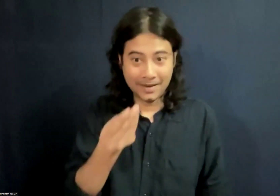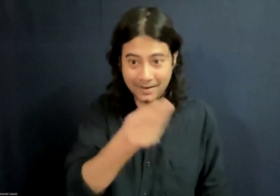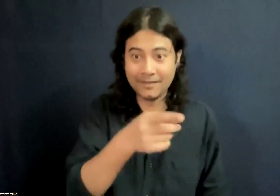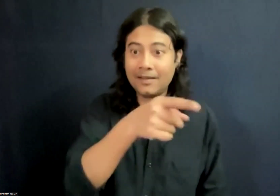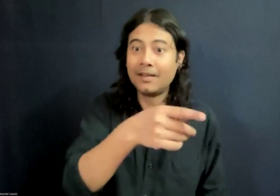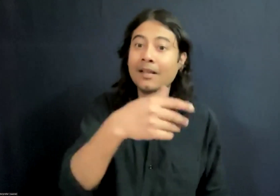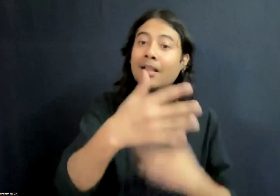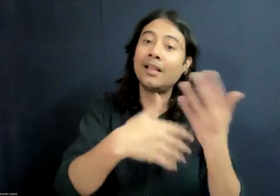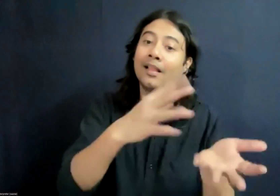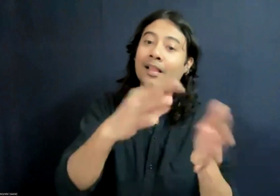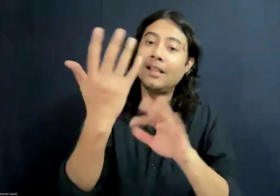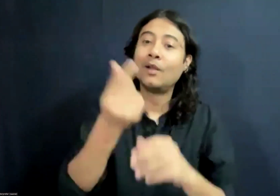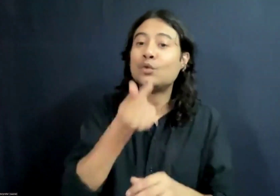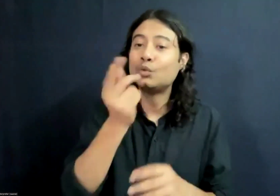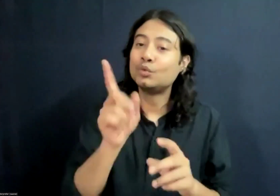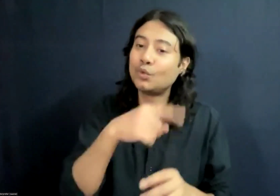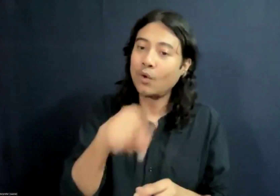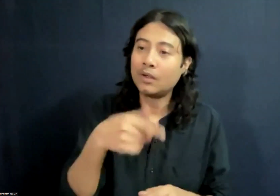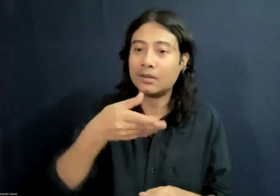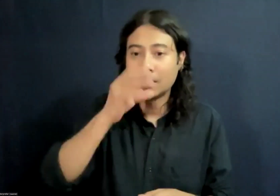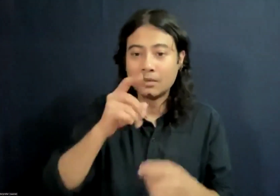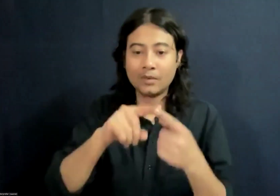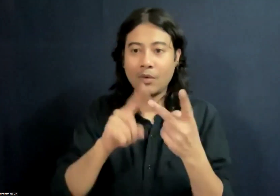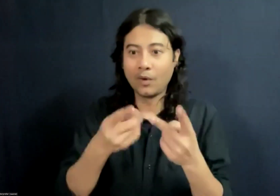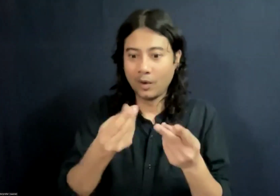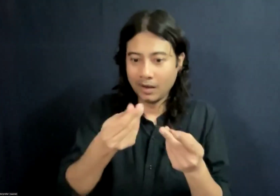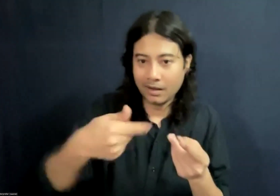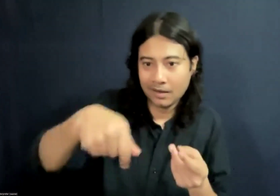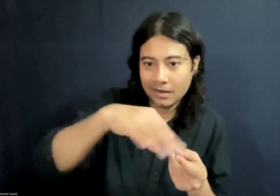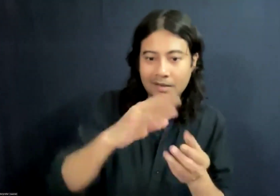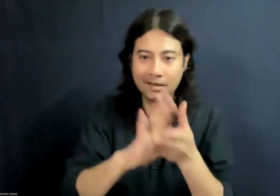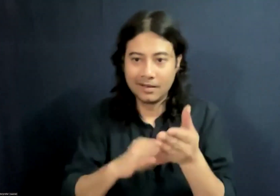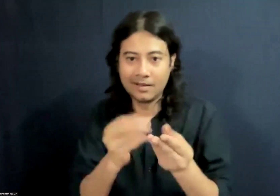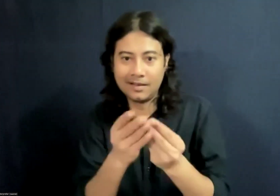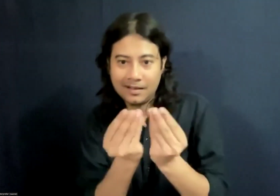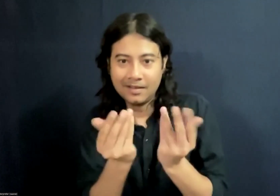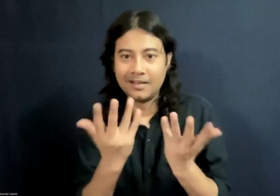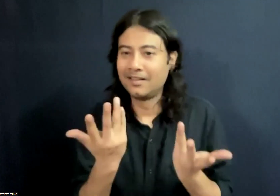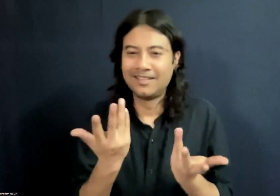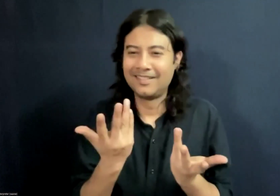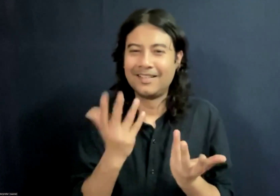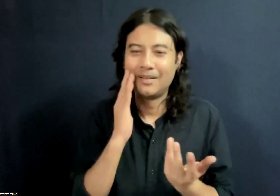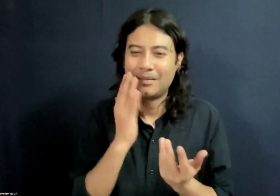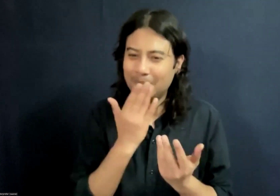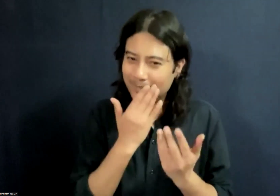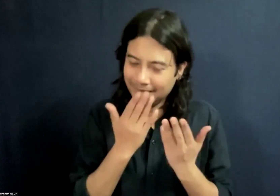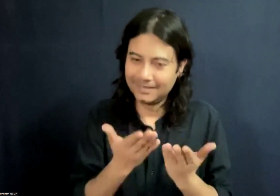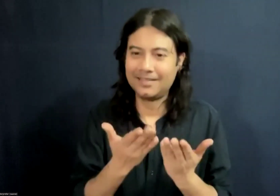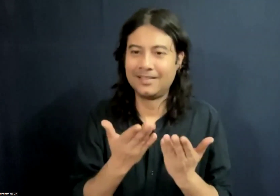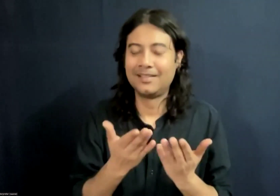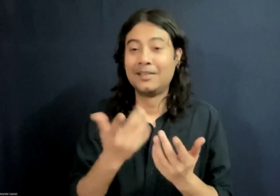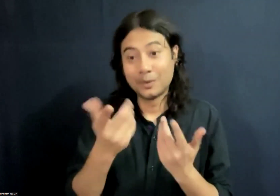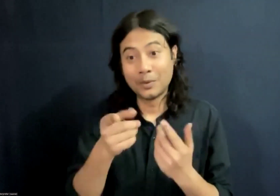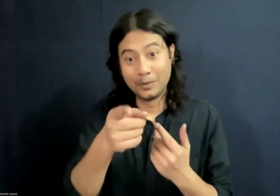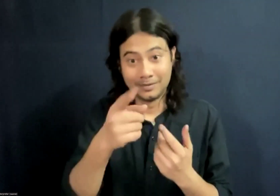sinful. So tomorrow somebody comes to your house and say, oh, give me some money. Can you lend me